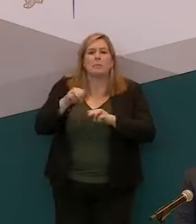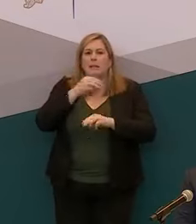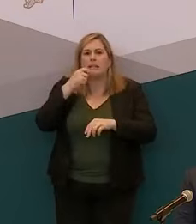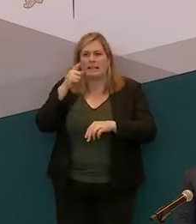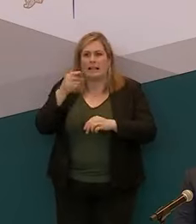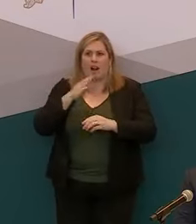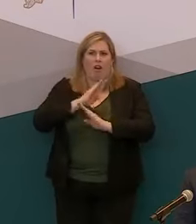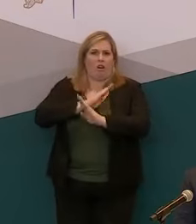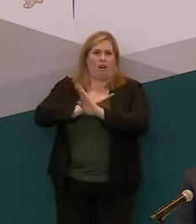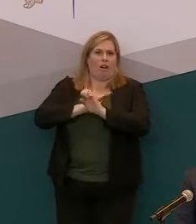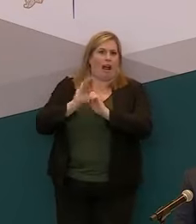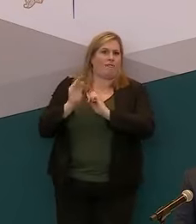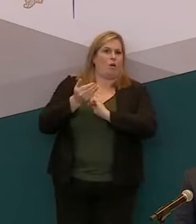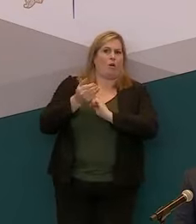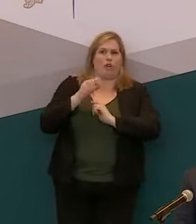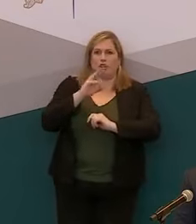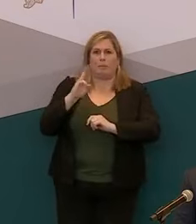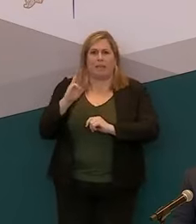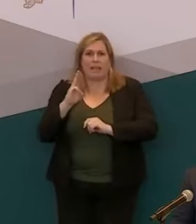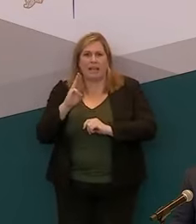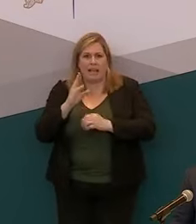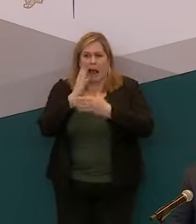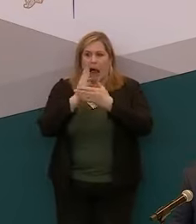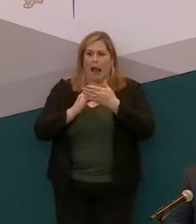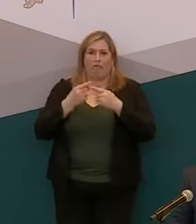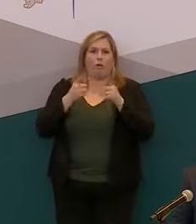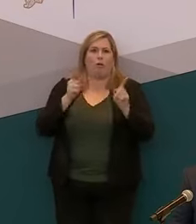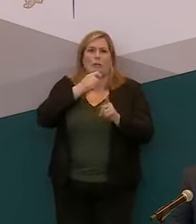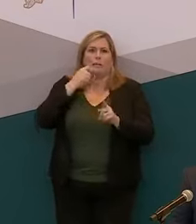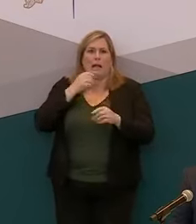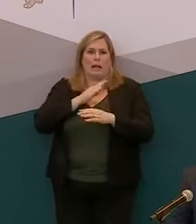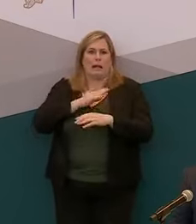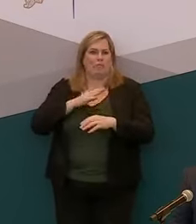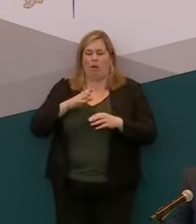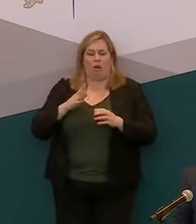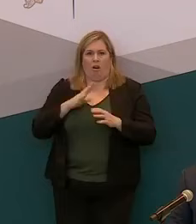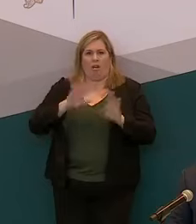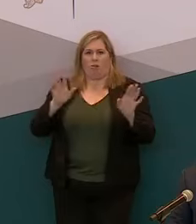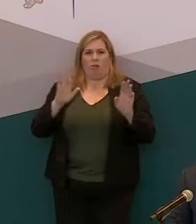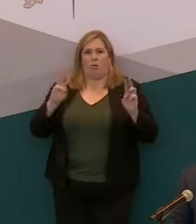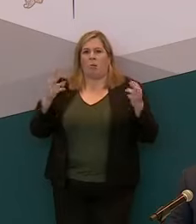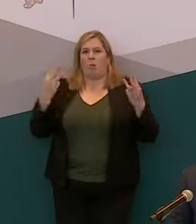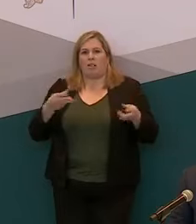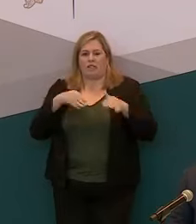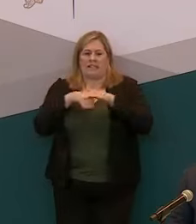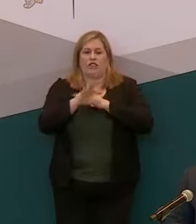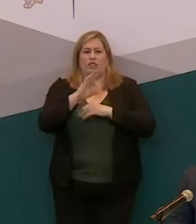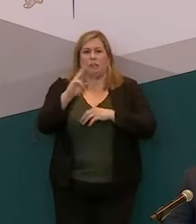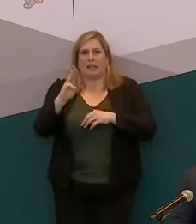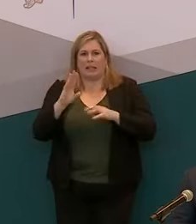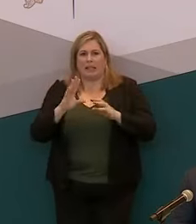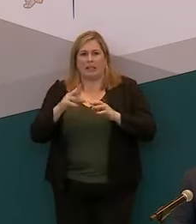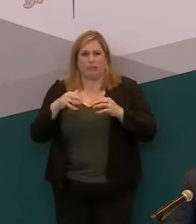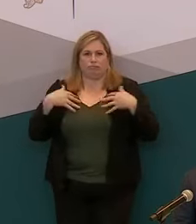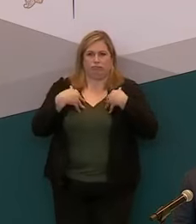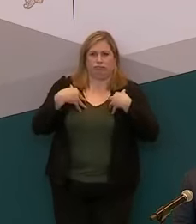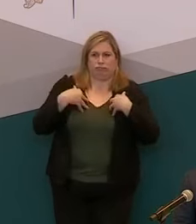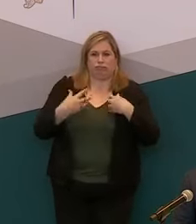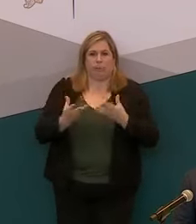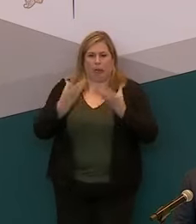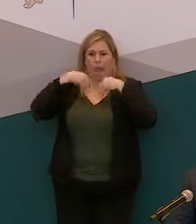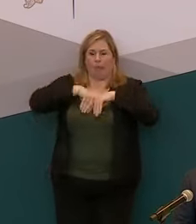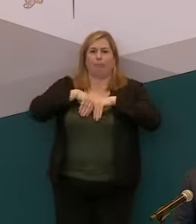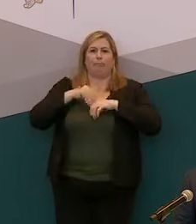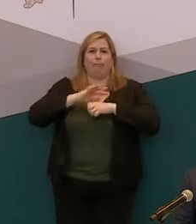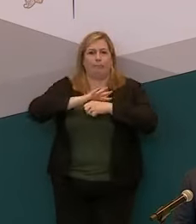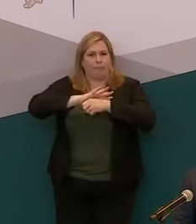than half of whom, 55%, are saying it's because they're afraid of picking up the infection. And again, taking the opportunity to encourage people